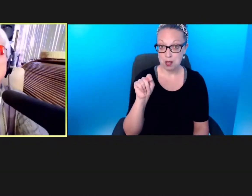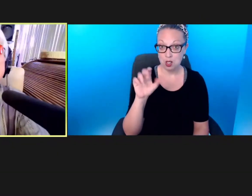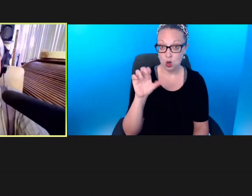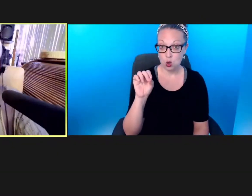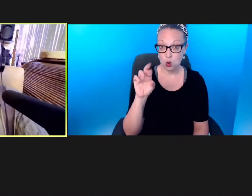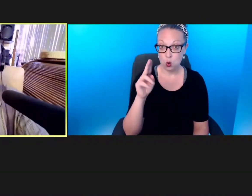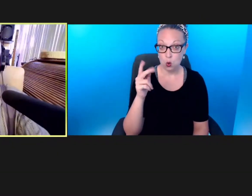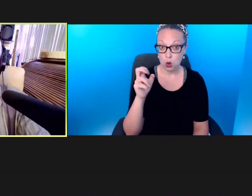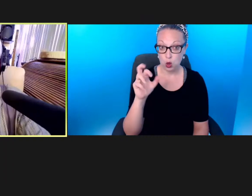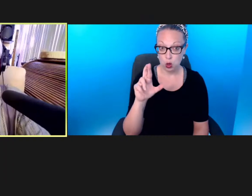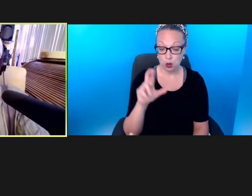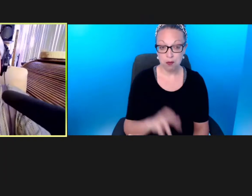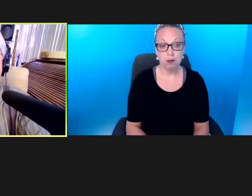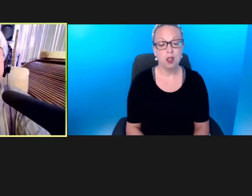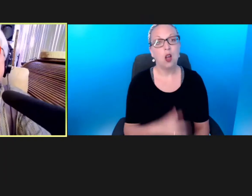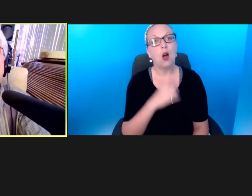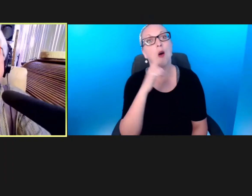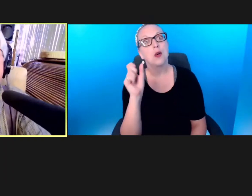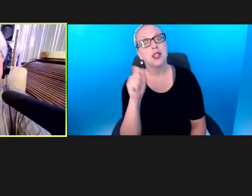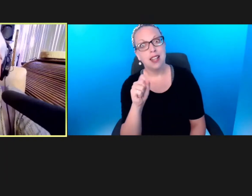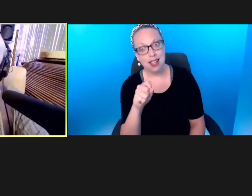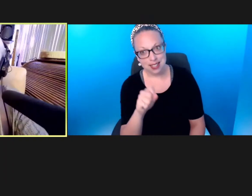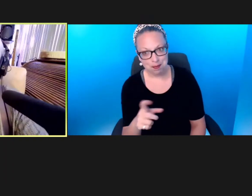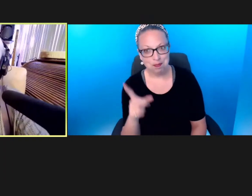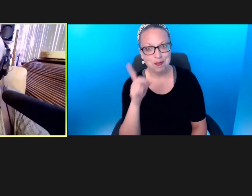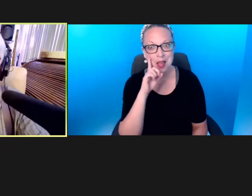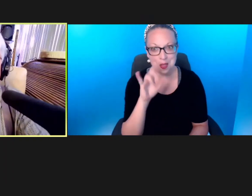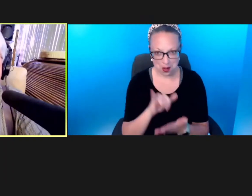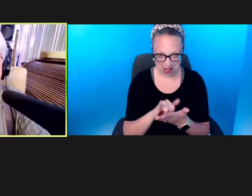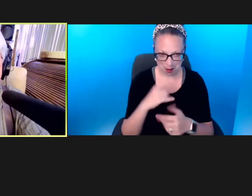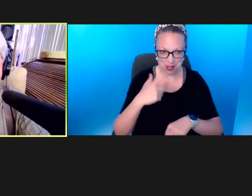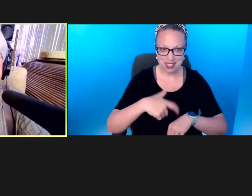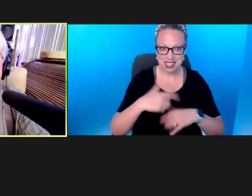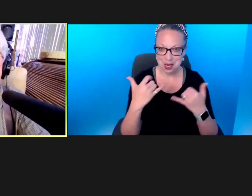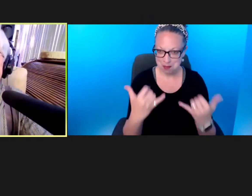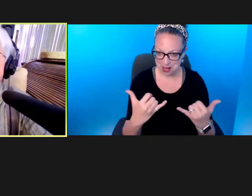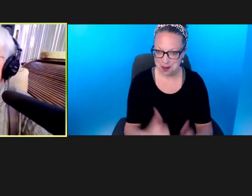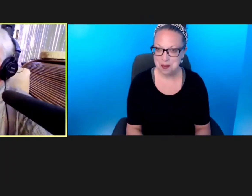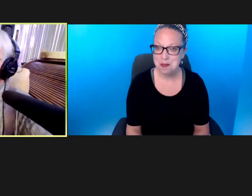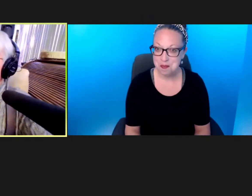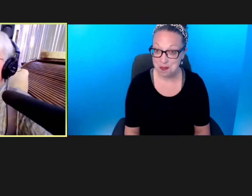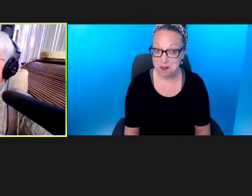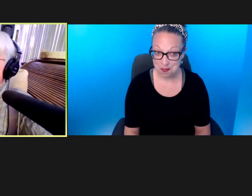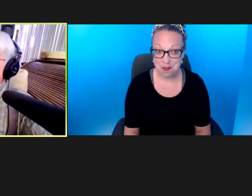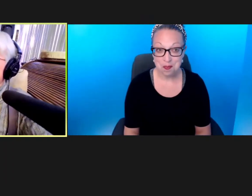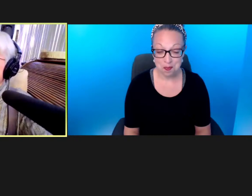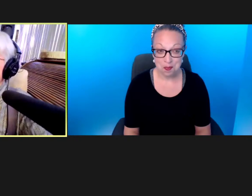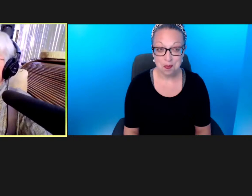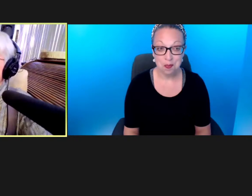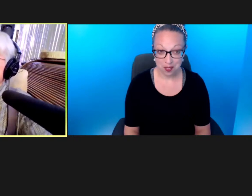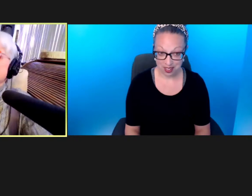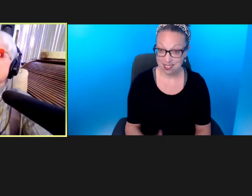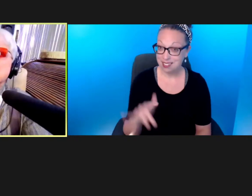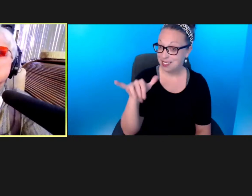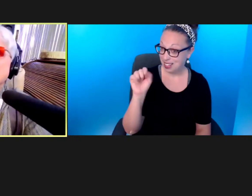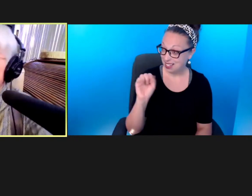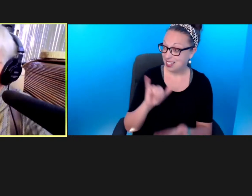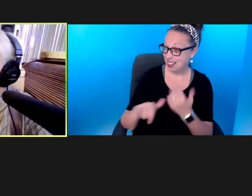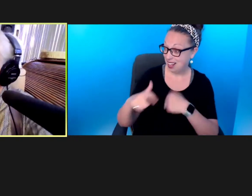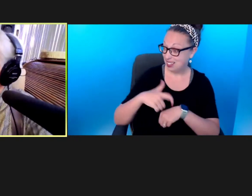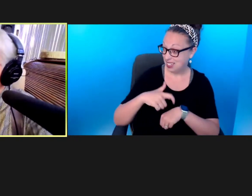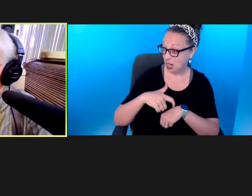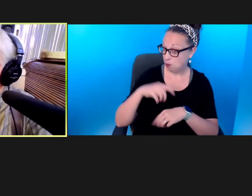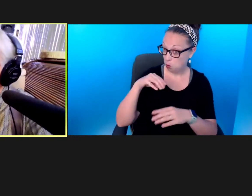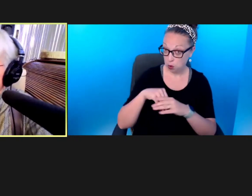Yes, I'm sorry. I thought that we were at that point, but Yes, we are. oh, we are. We are at that point. We're in Instrument